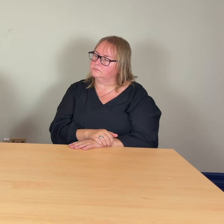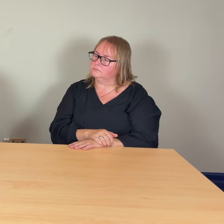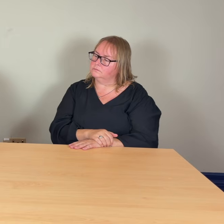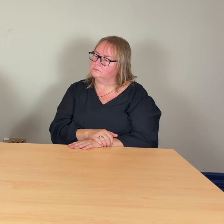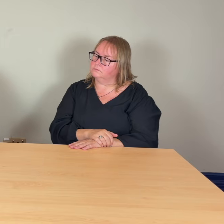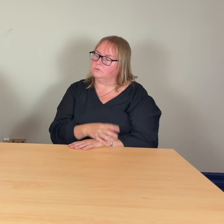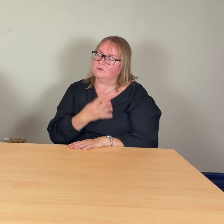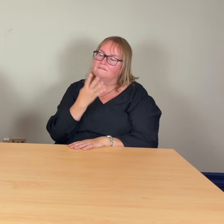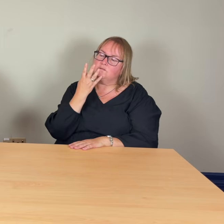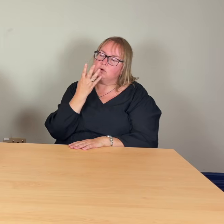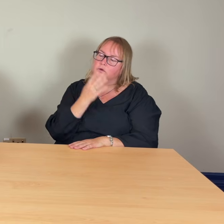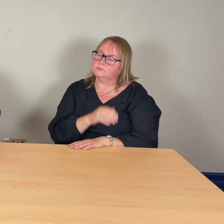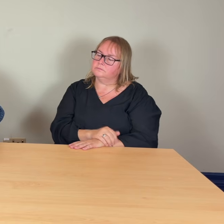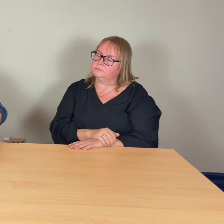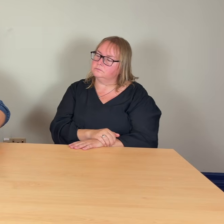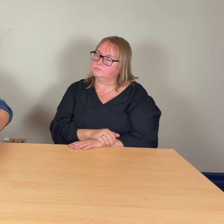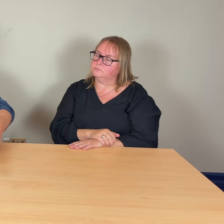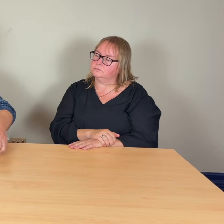This is number 4.